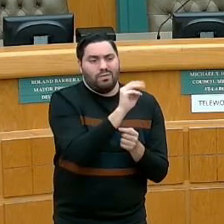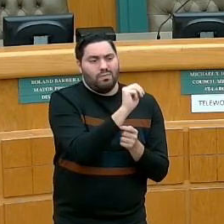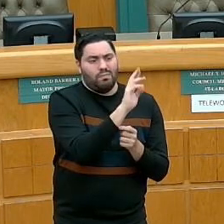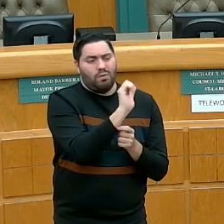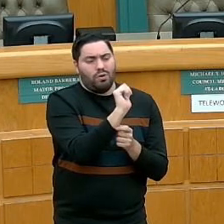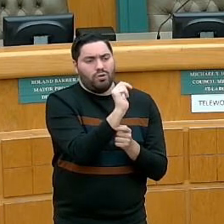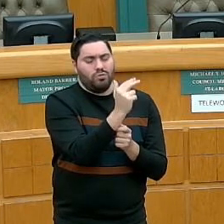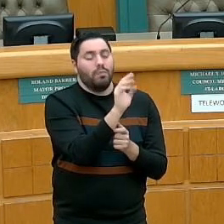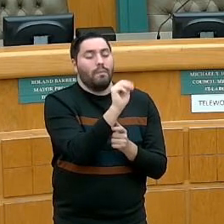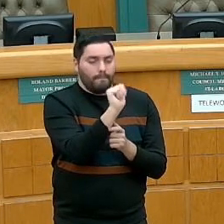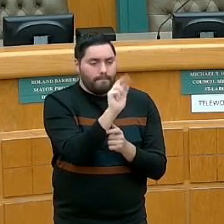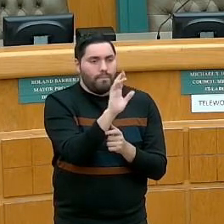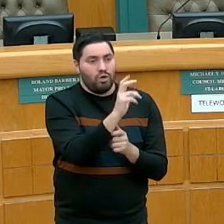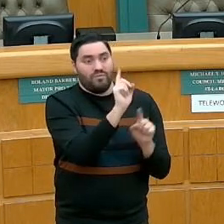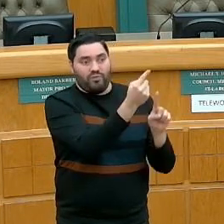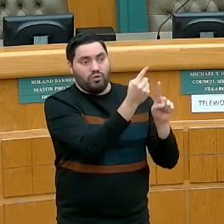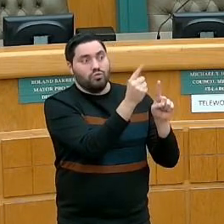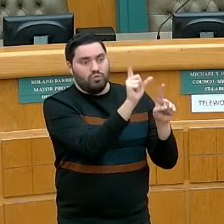2020.